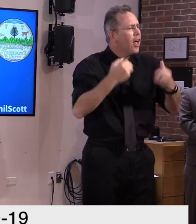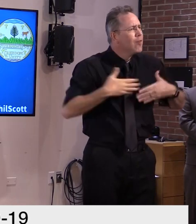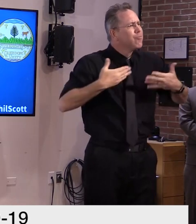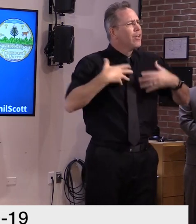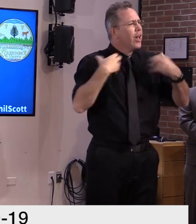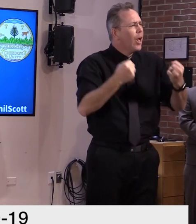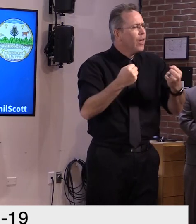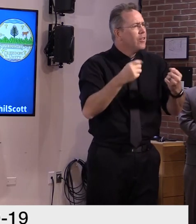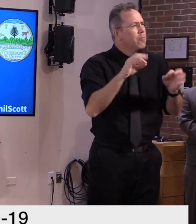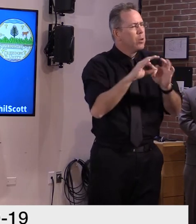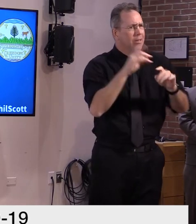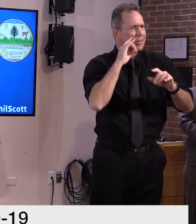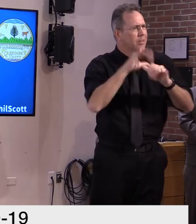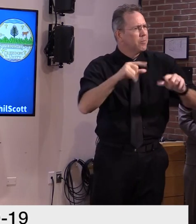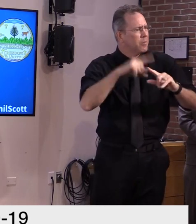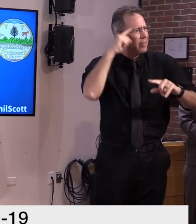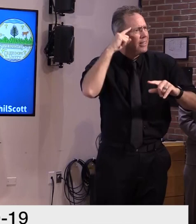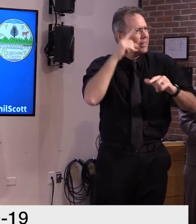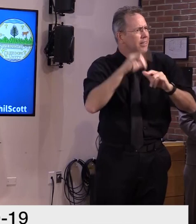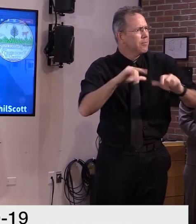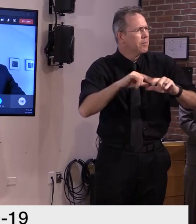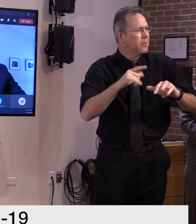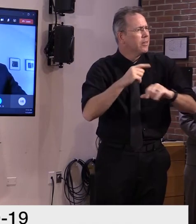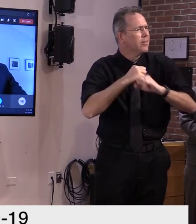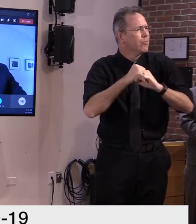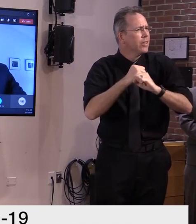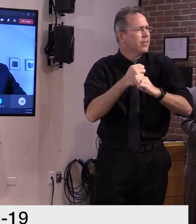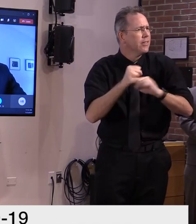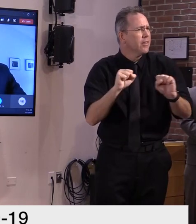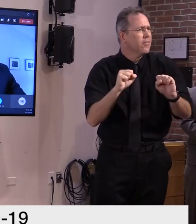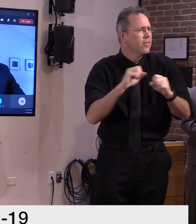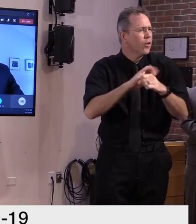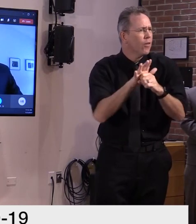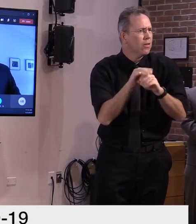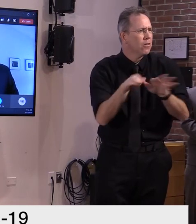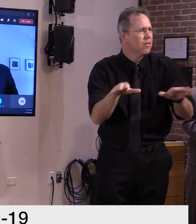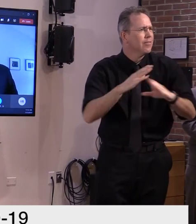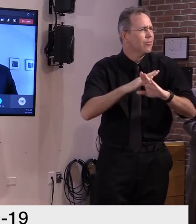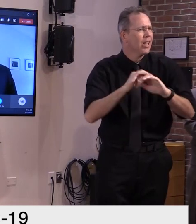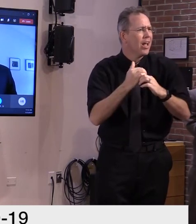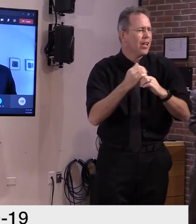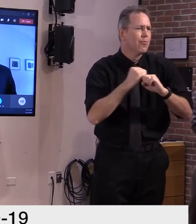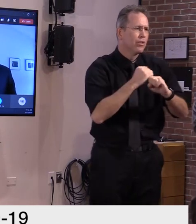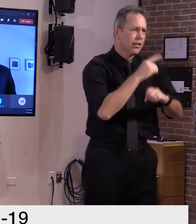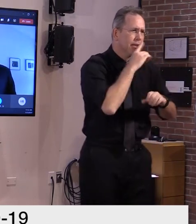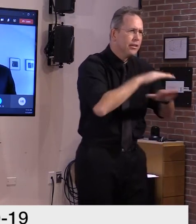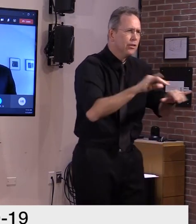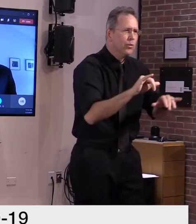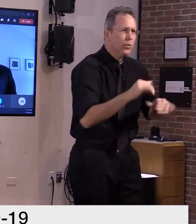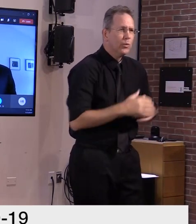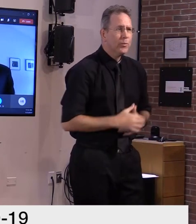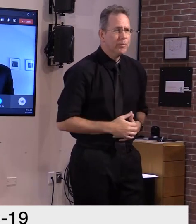And with that, I will turn it over to Deputy Secretary Brady to talk about ski area guidelines.